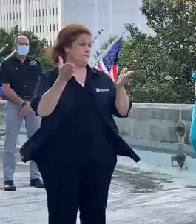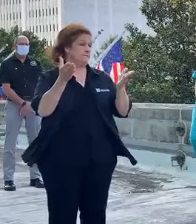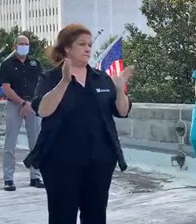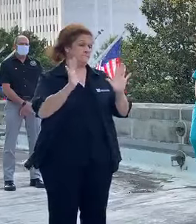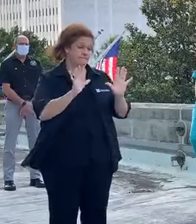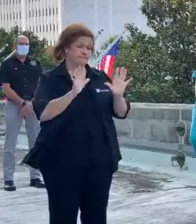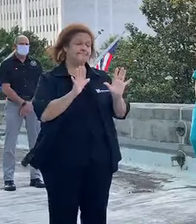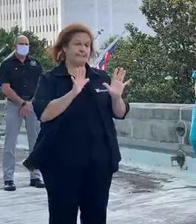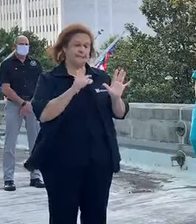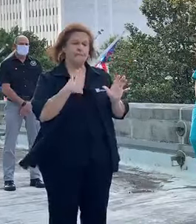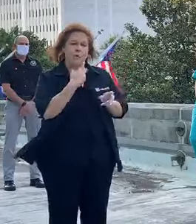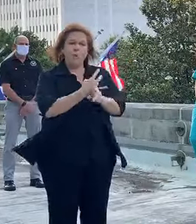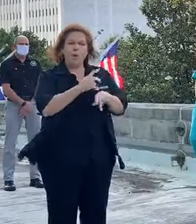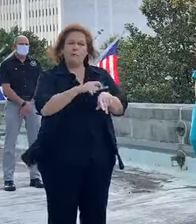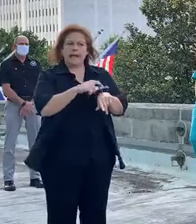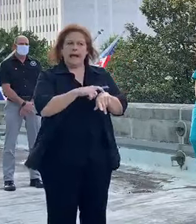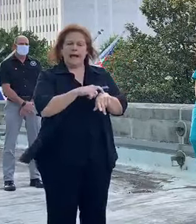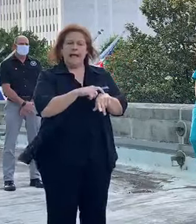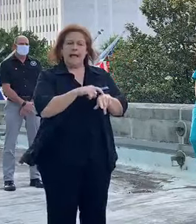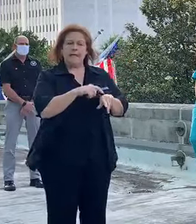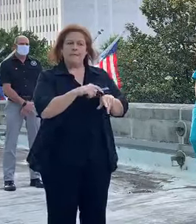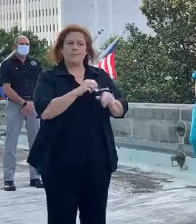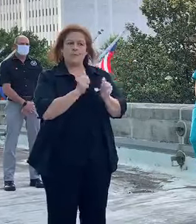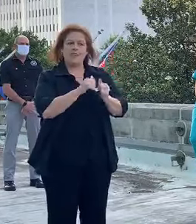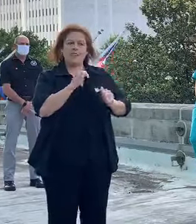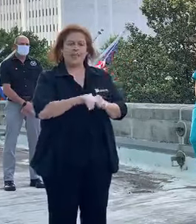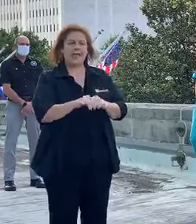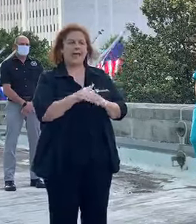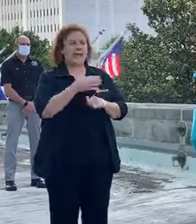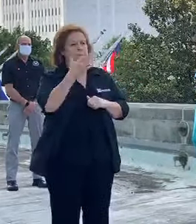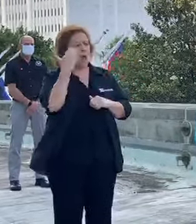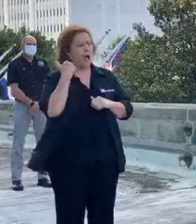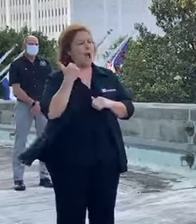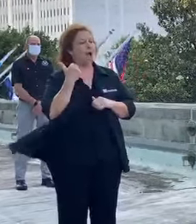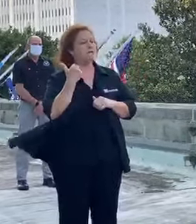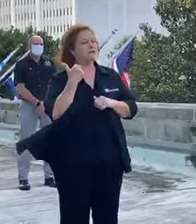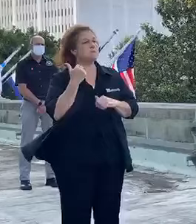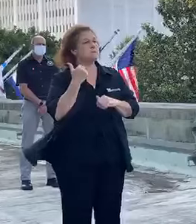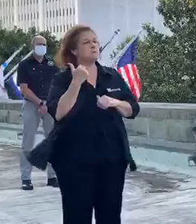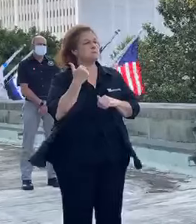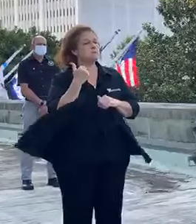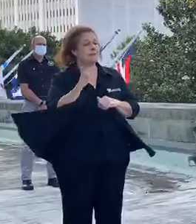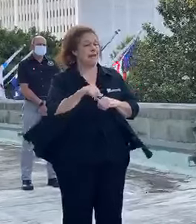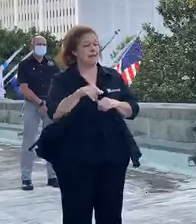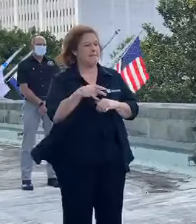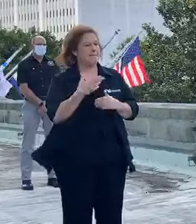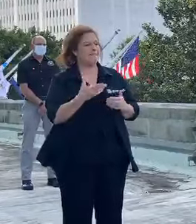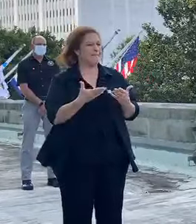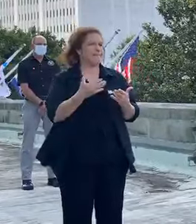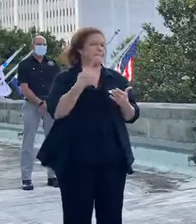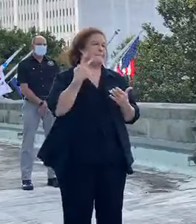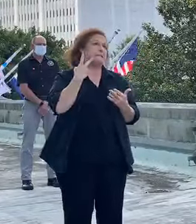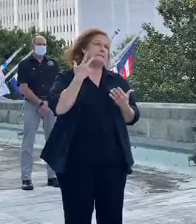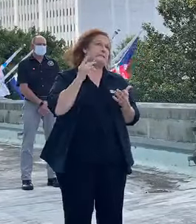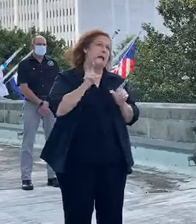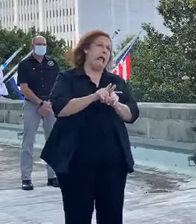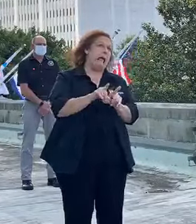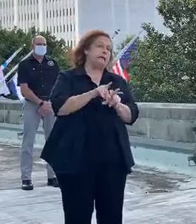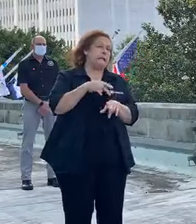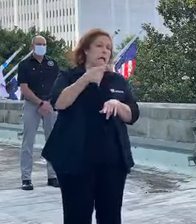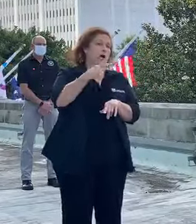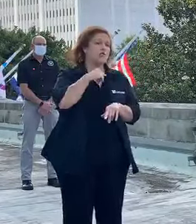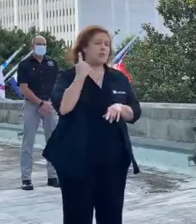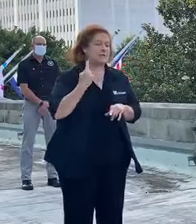I struggle with this one because it is perceived as a high risk. But